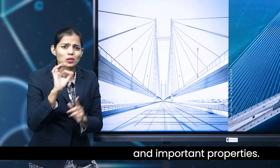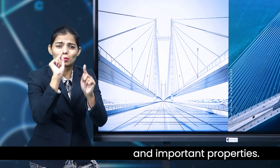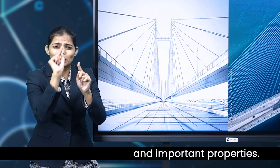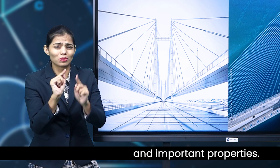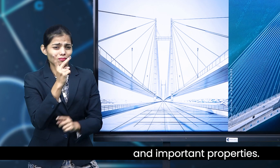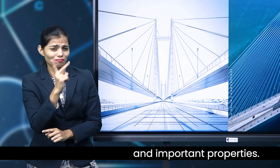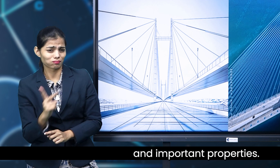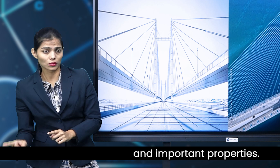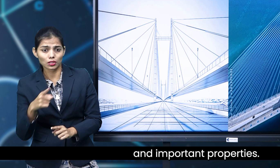important properties.